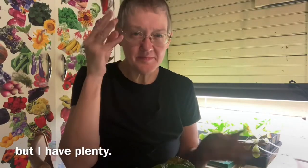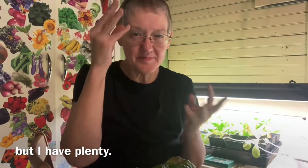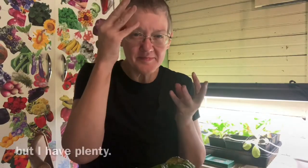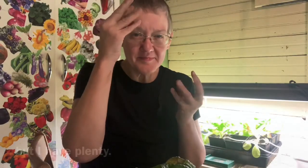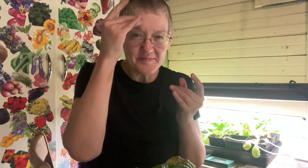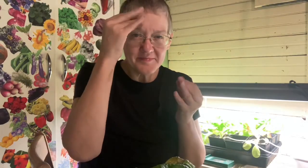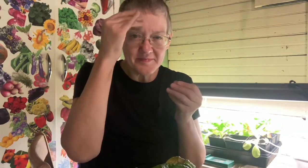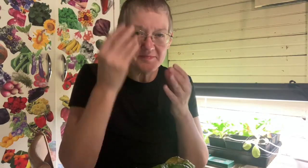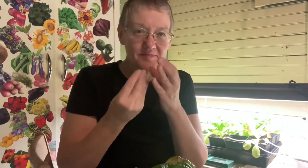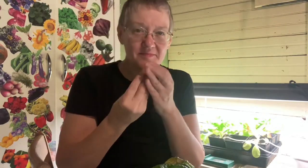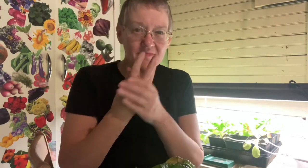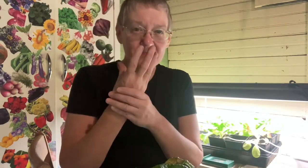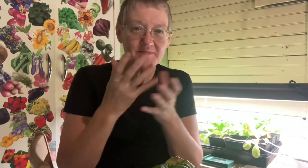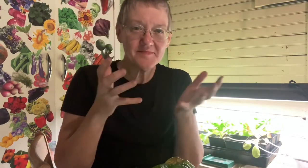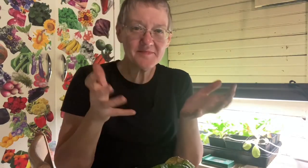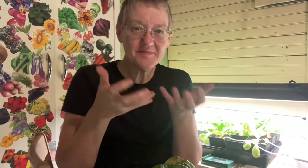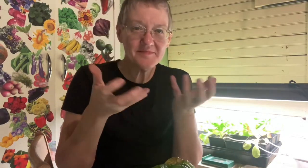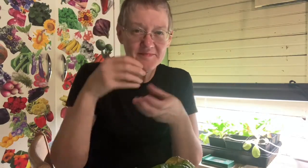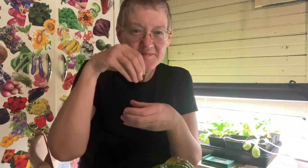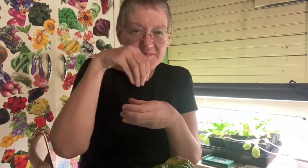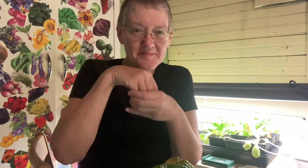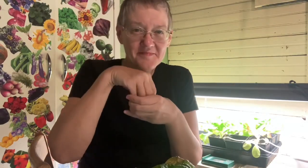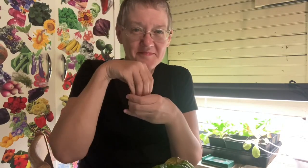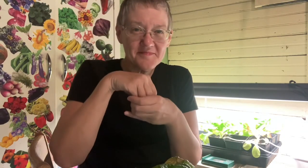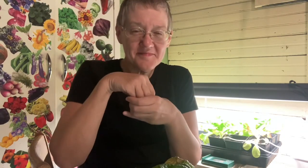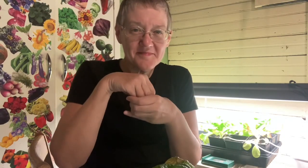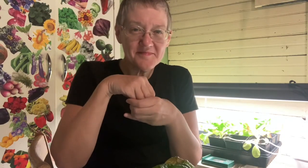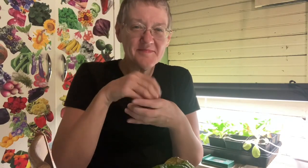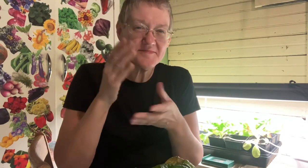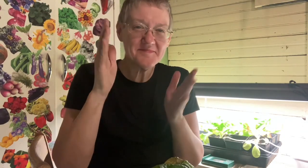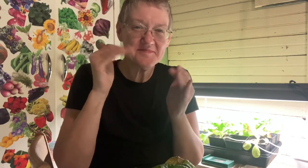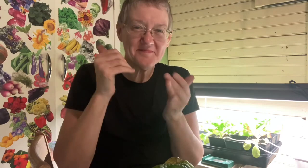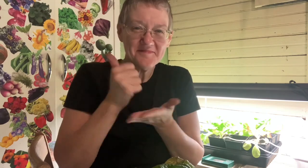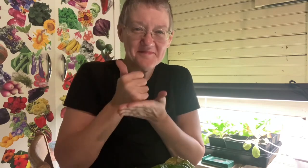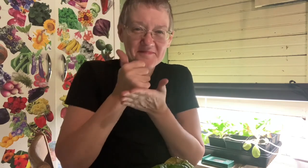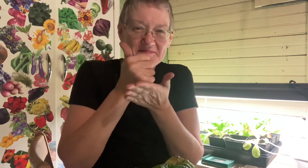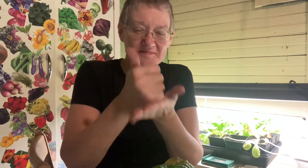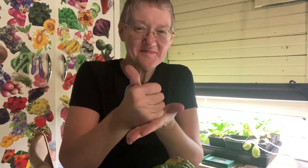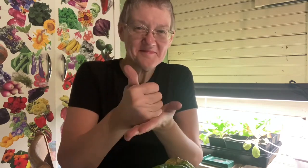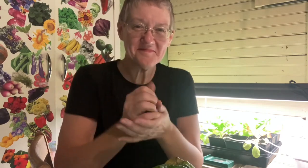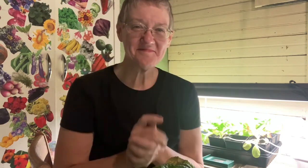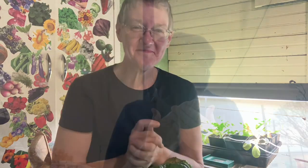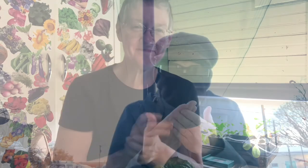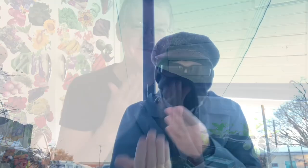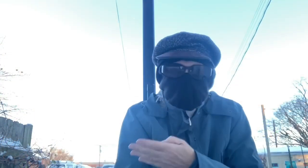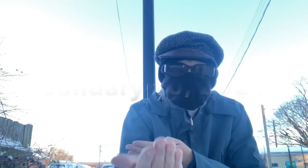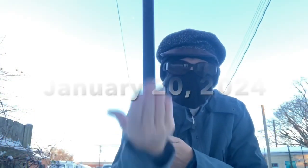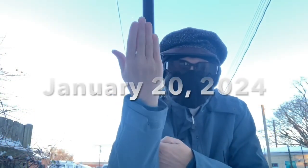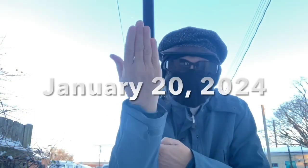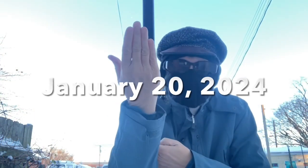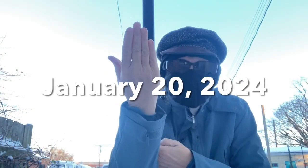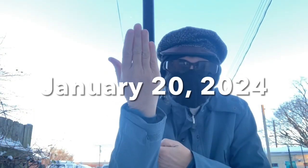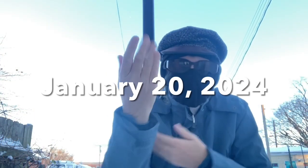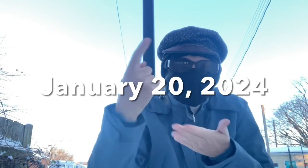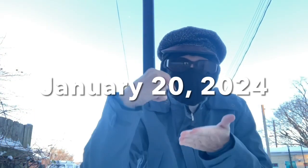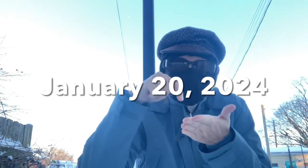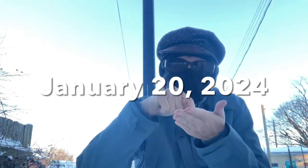So if you're thinking about growing lettuce inside, I hope this helps you. Good morning. It